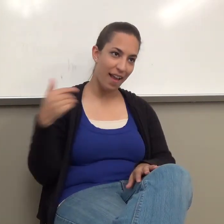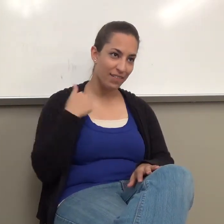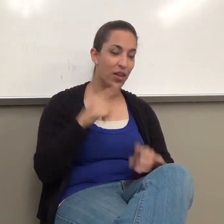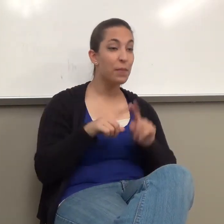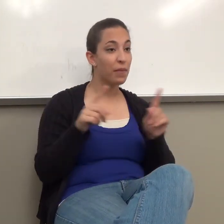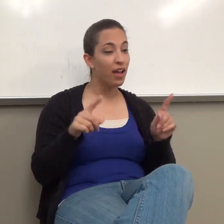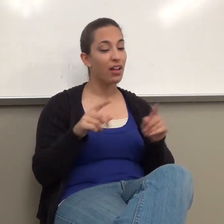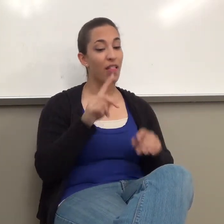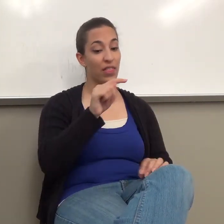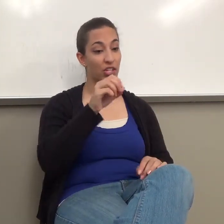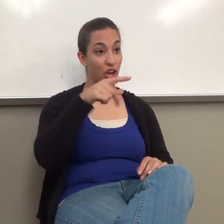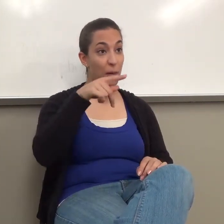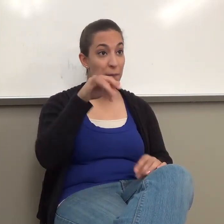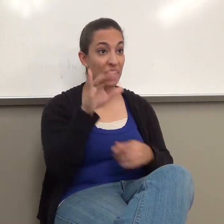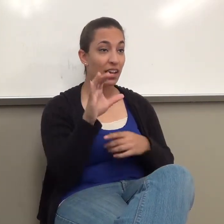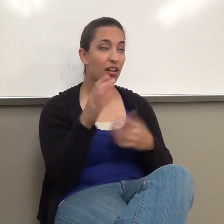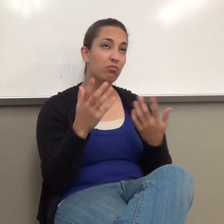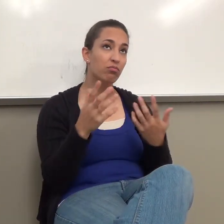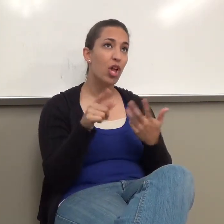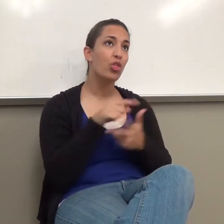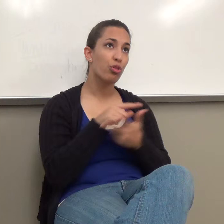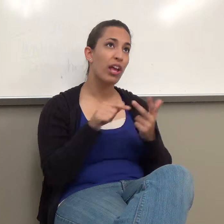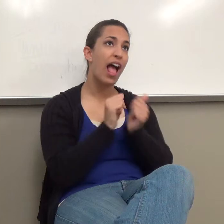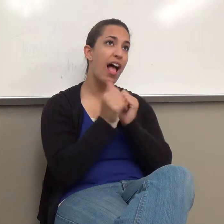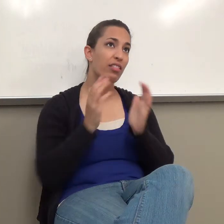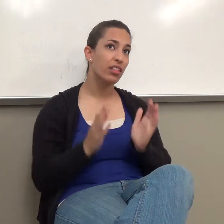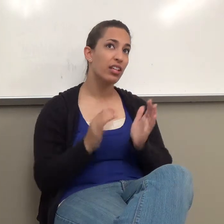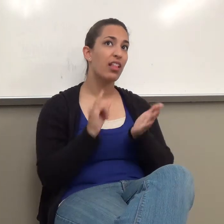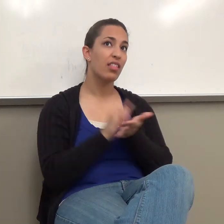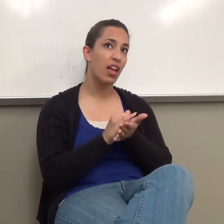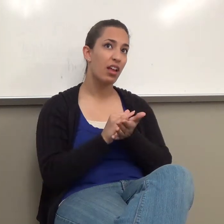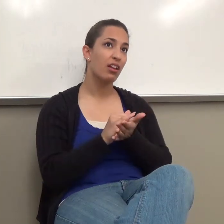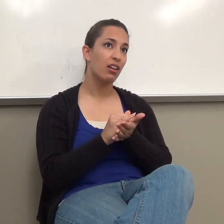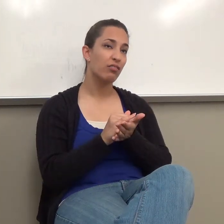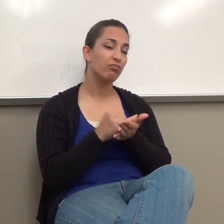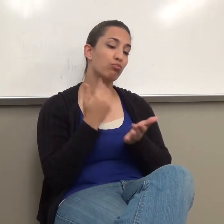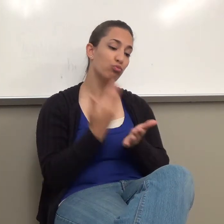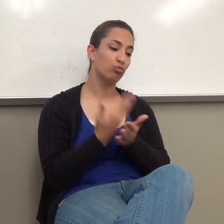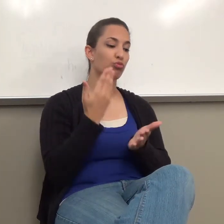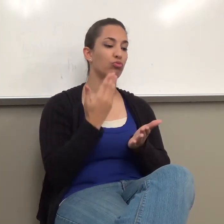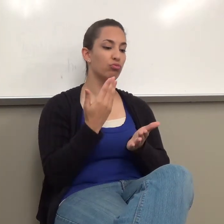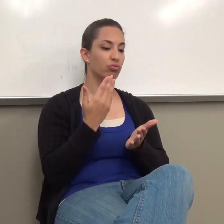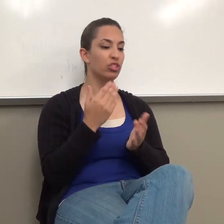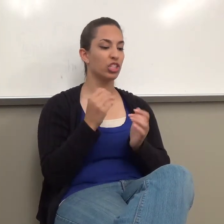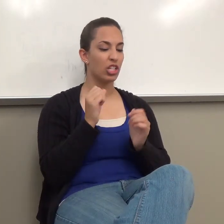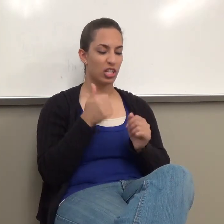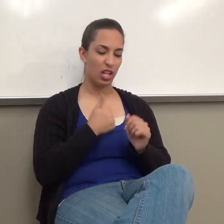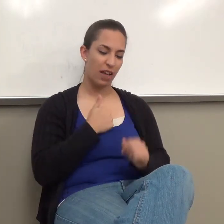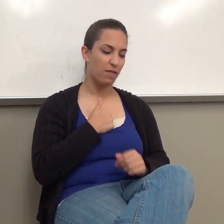of, you know, 3 athletes that have proven that they push themselves.